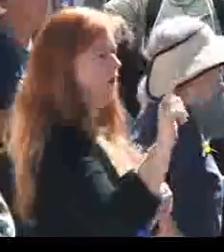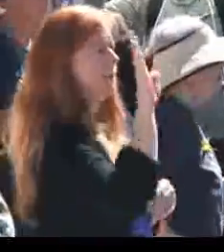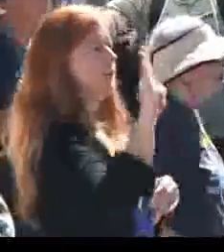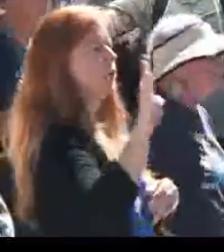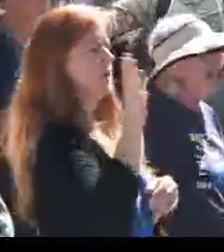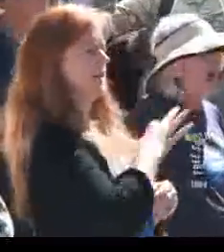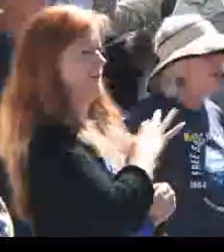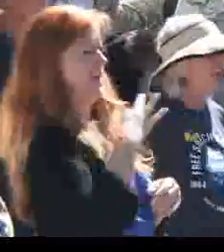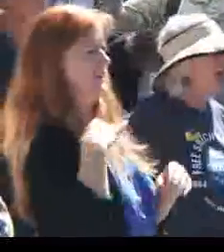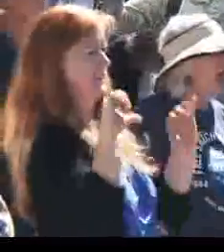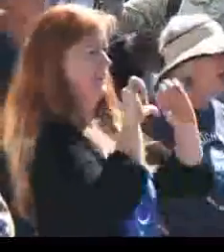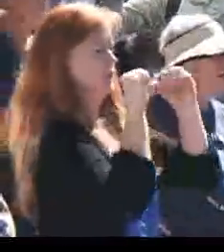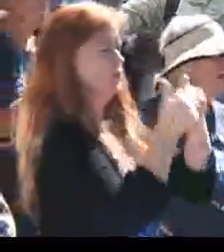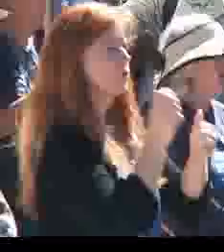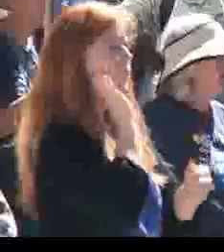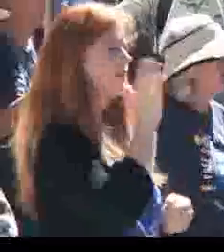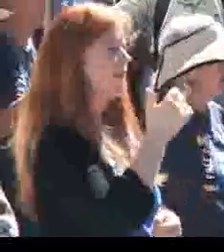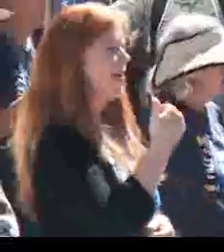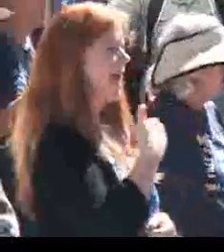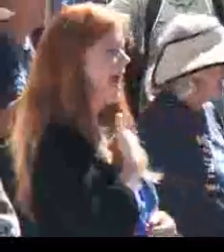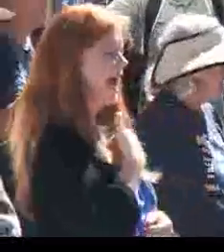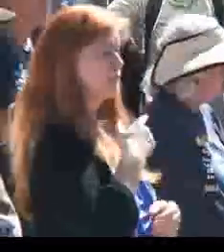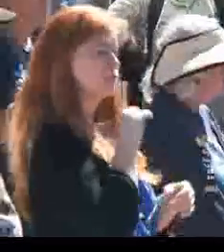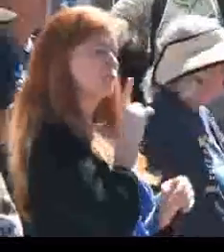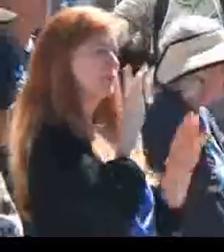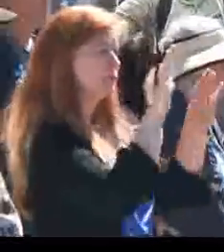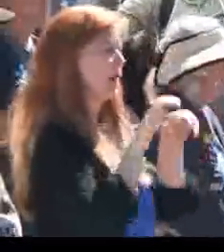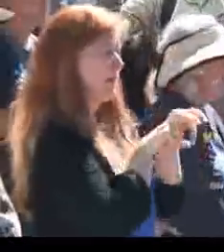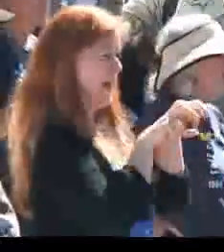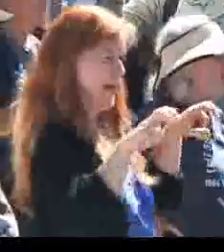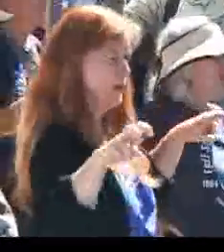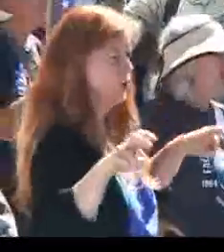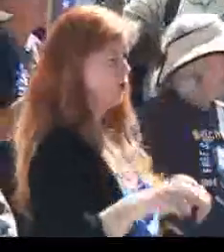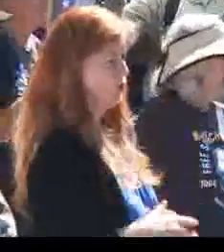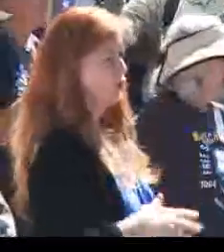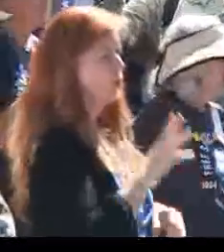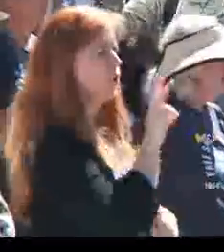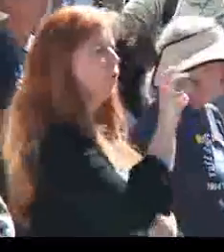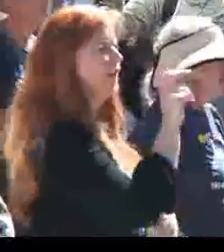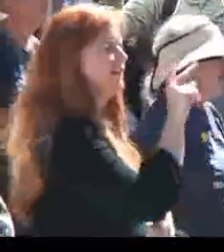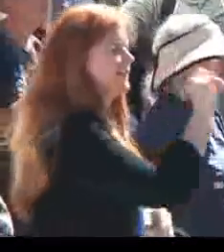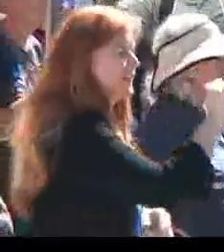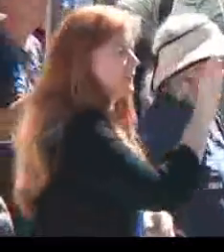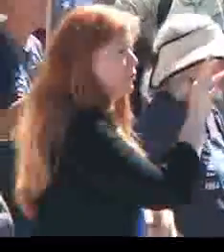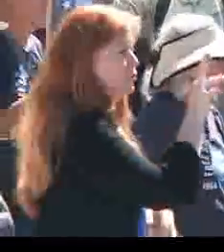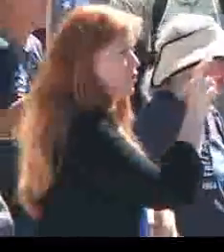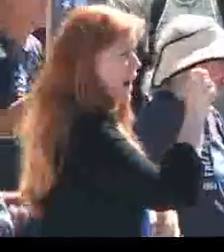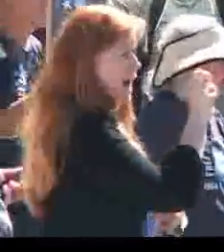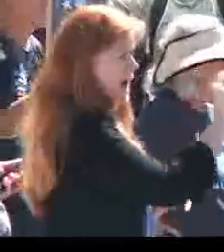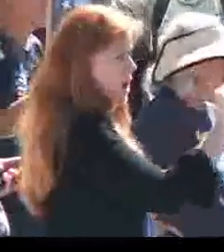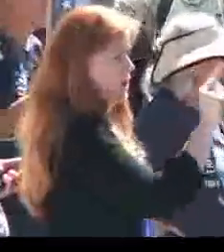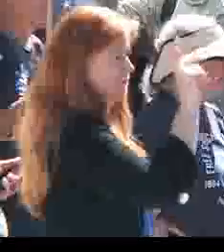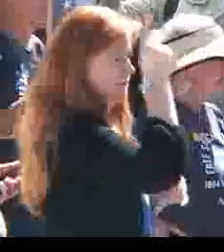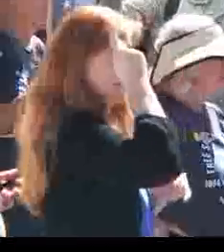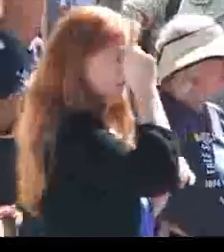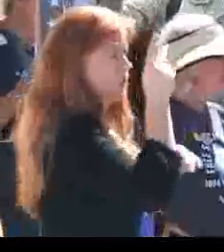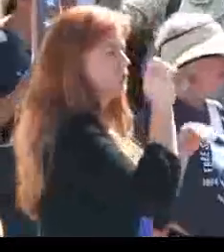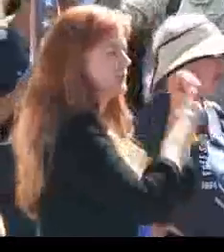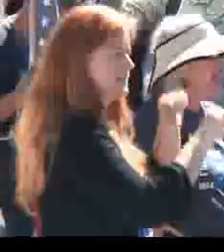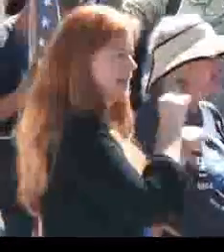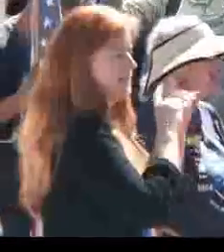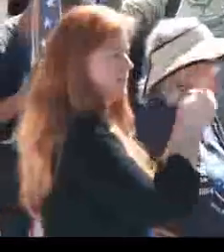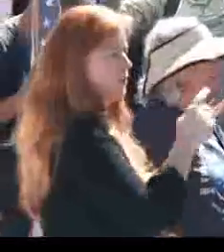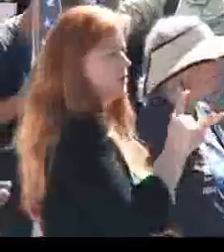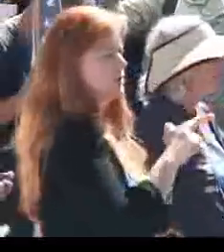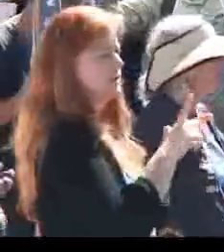Association will be having a really great panel. It's got Wendy Brown, Political Science Department,